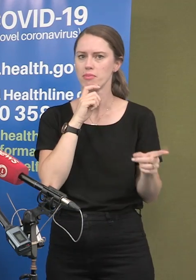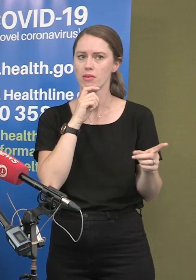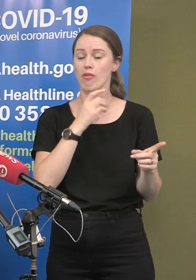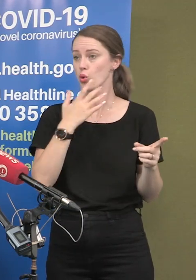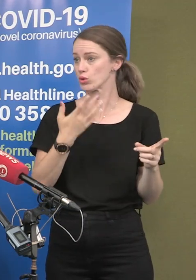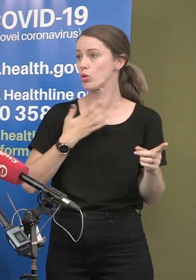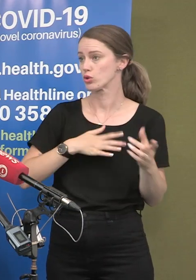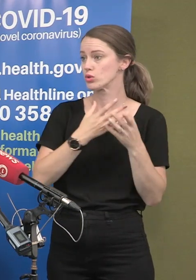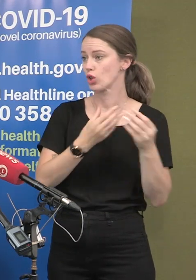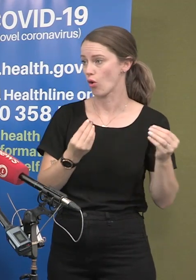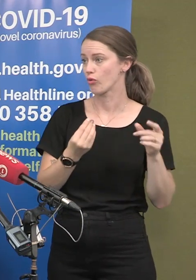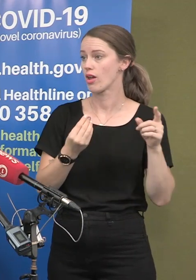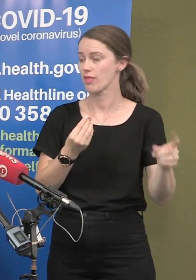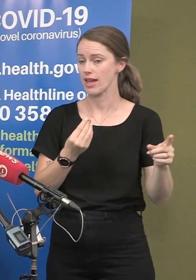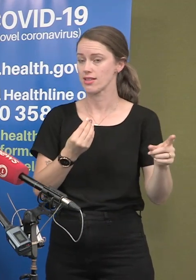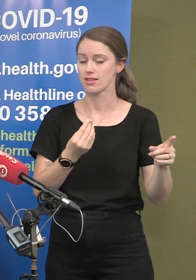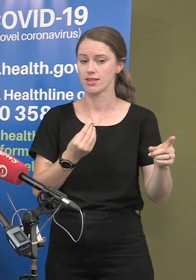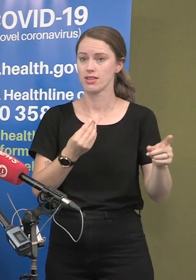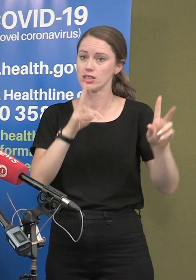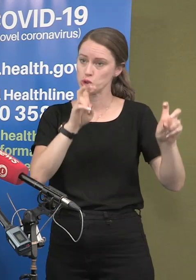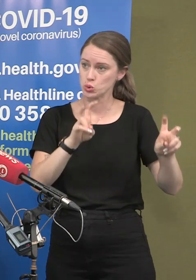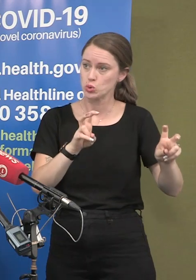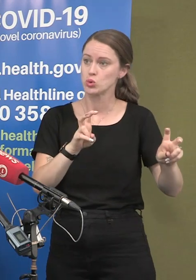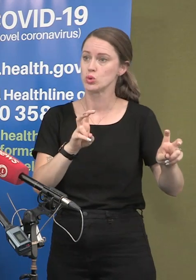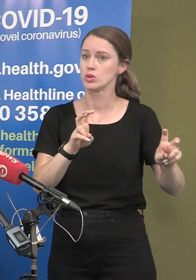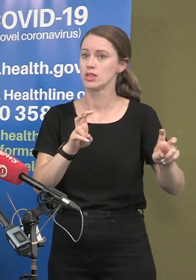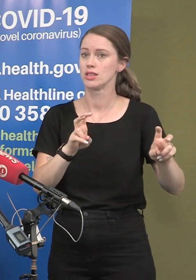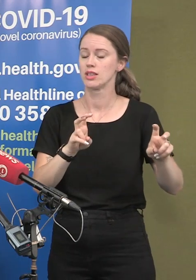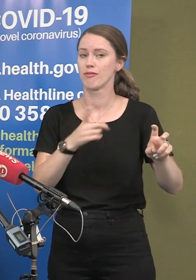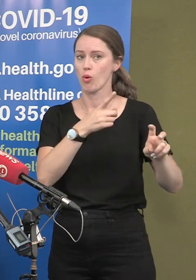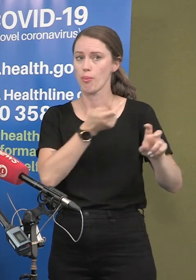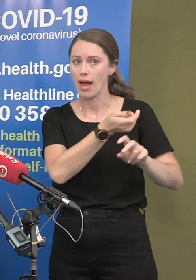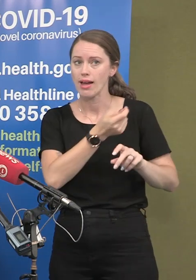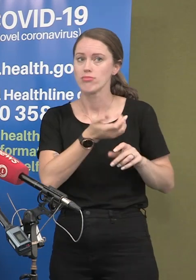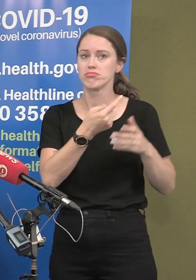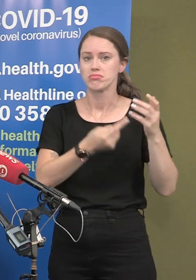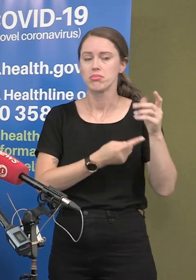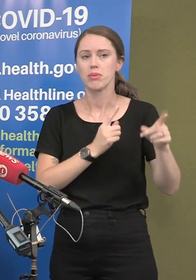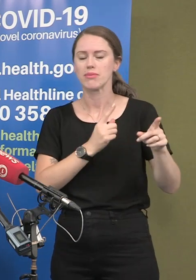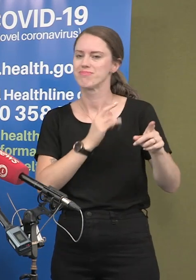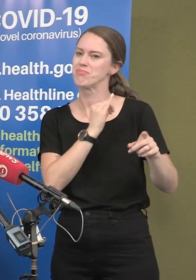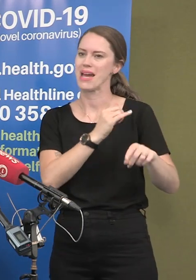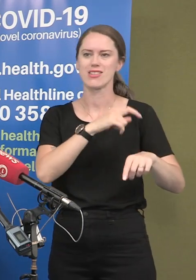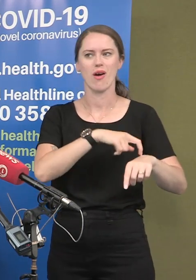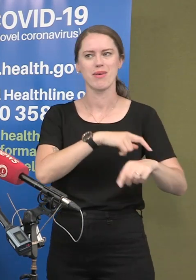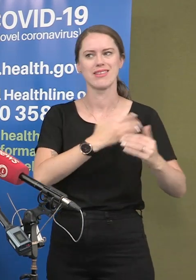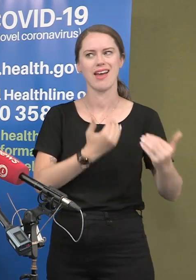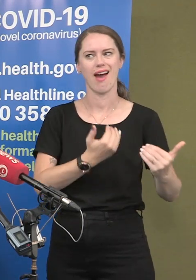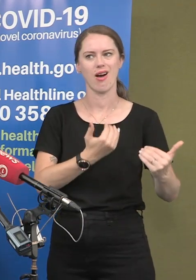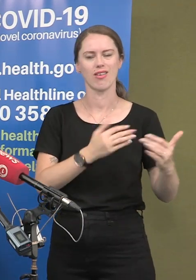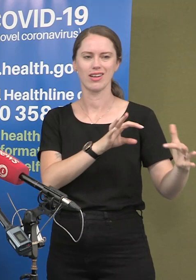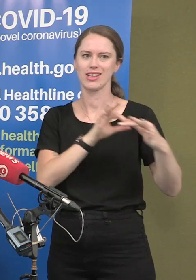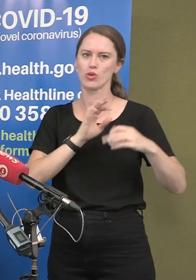want to resolve the industrial dispute. Of course we do, but I thought it was poor timing to try and draw in the response